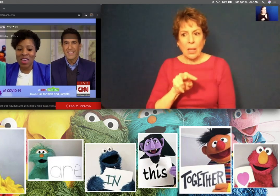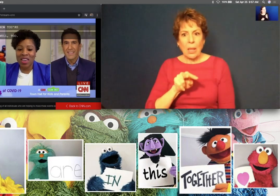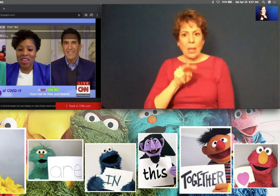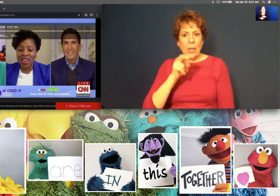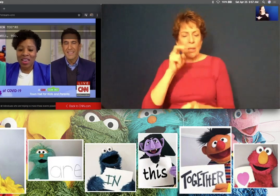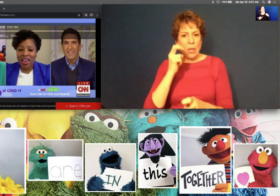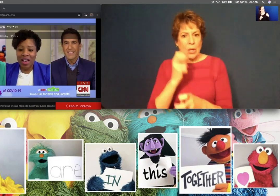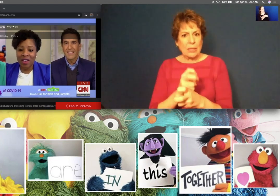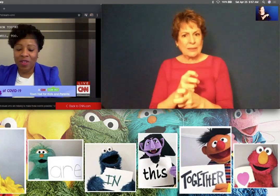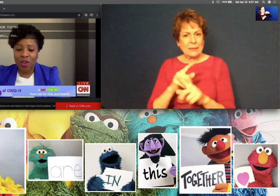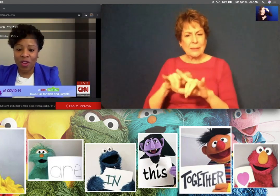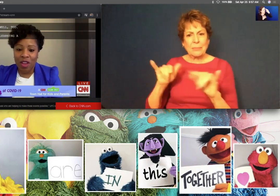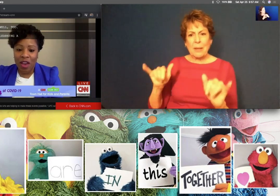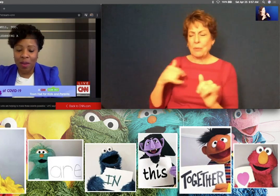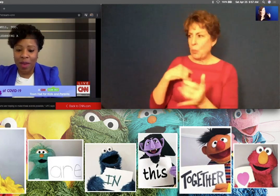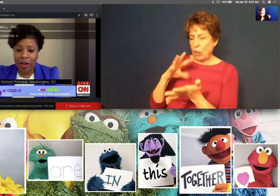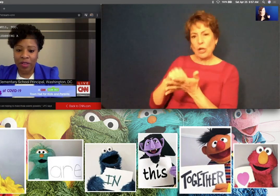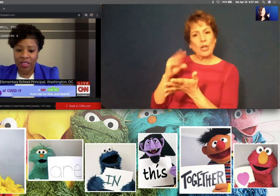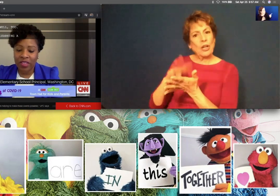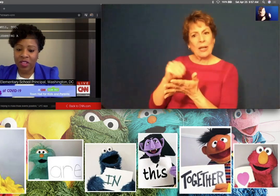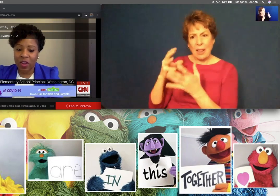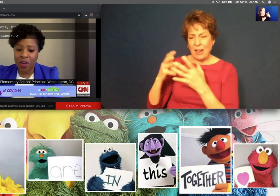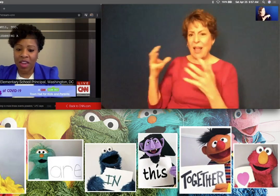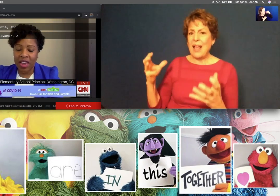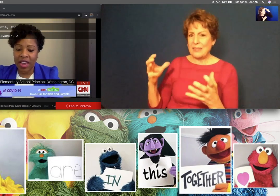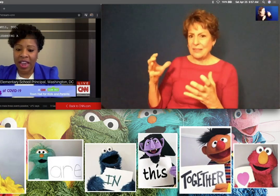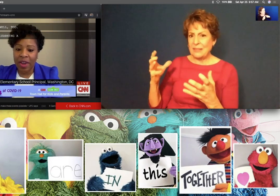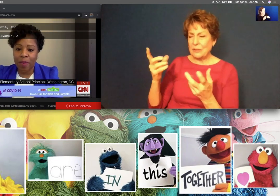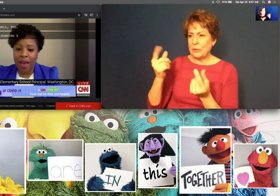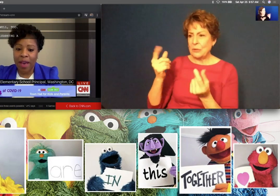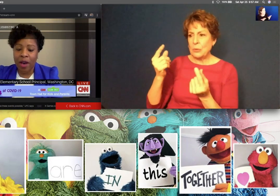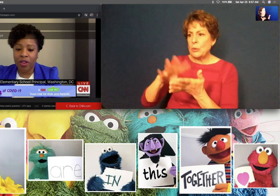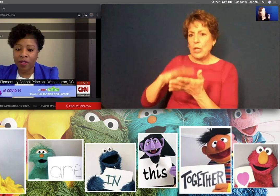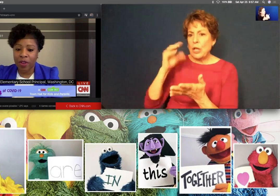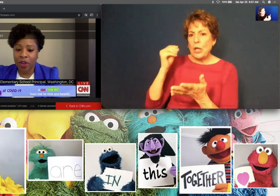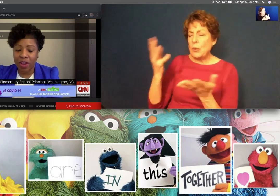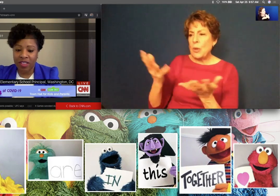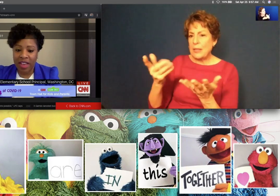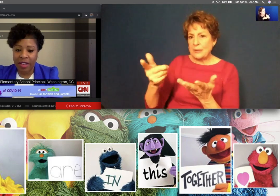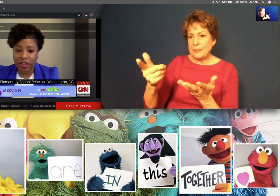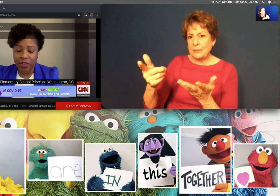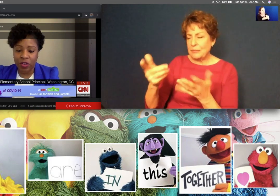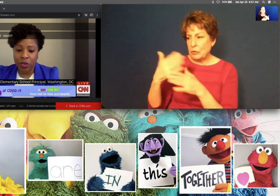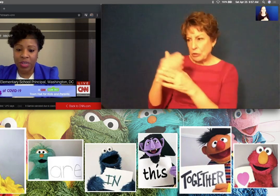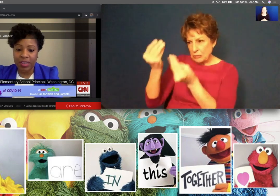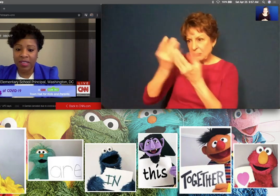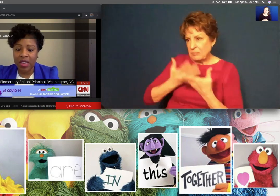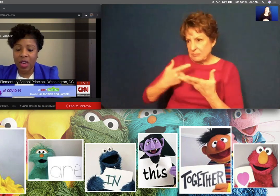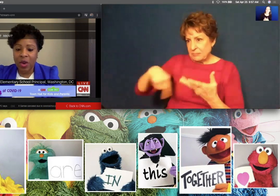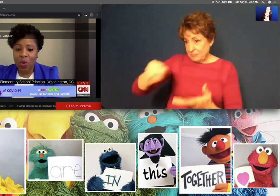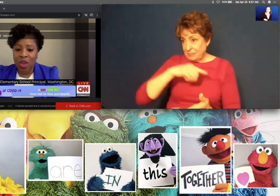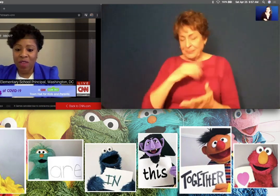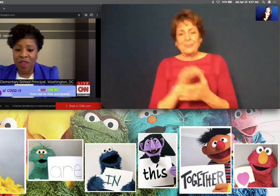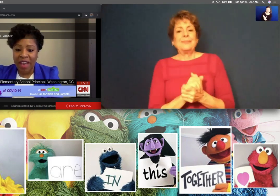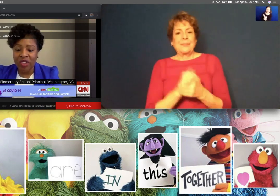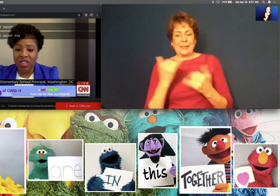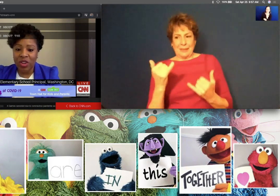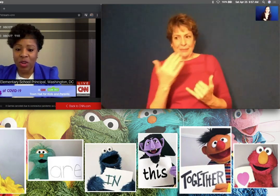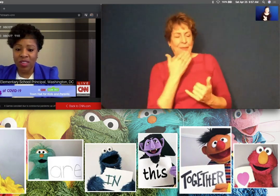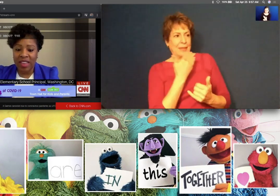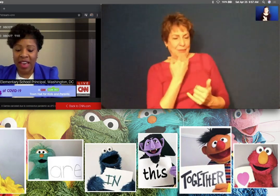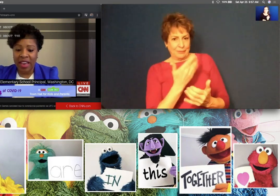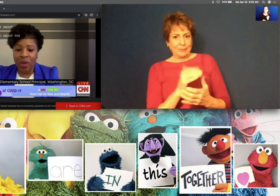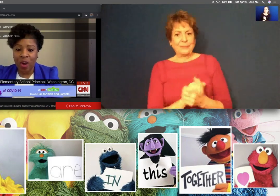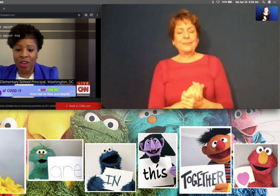Yes, thank you. We have learned a lot about distance learning and about the different learning styles